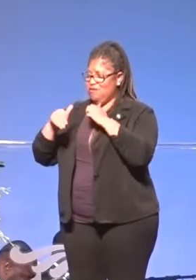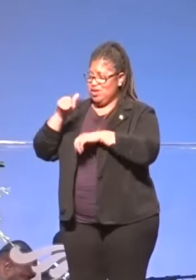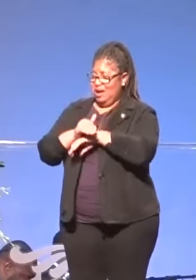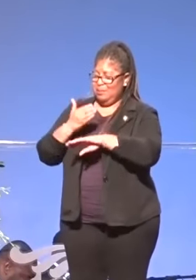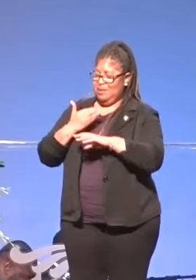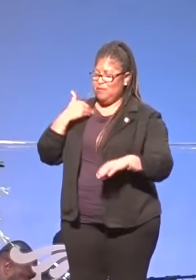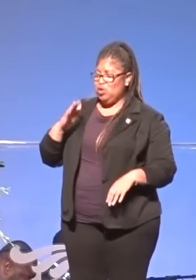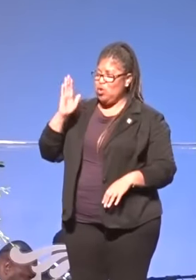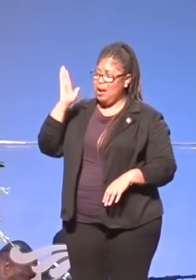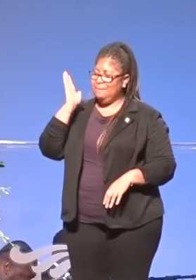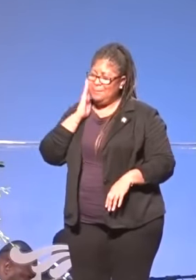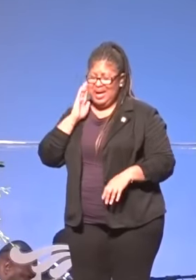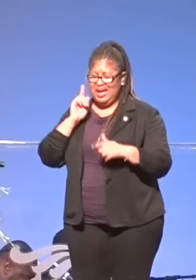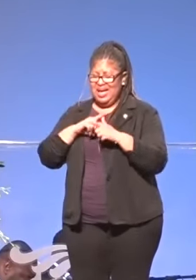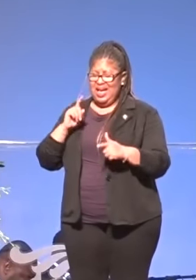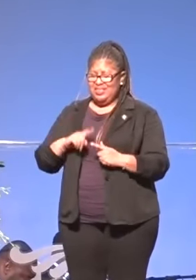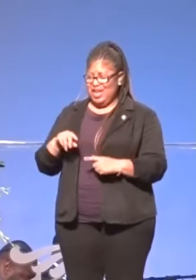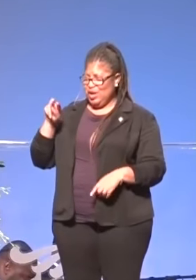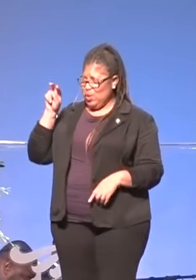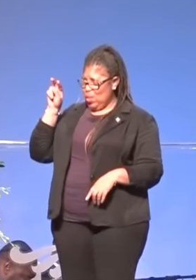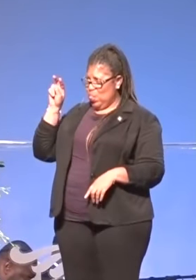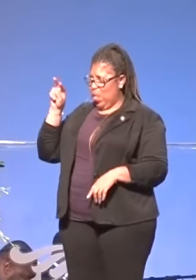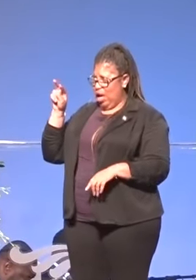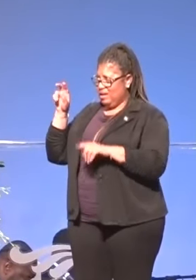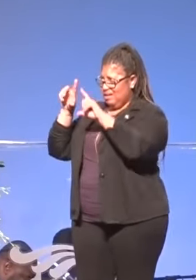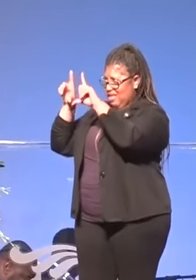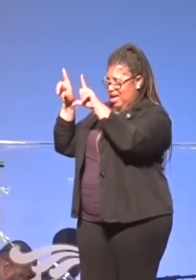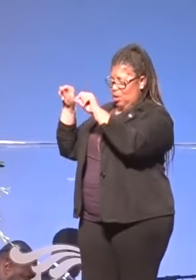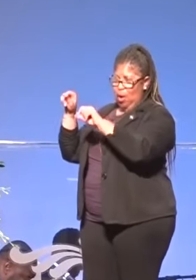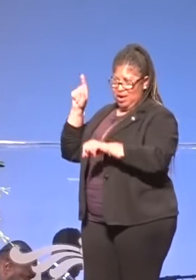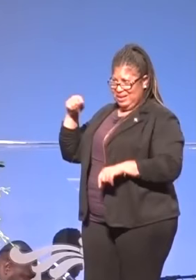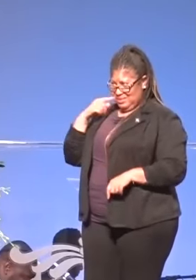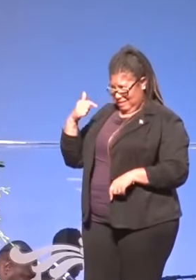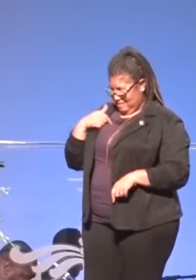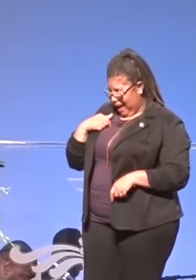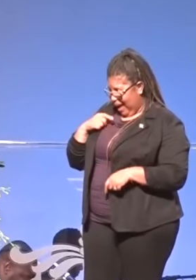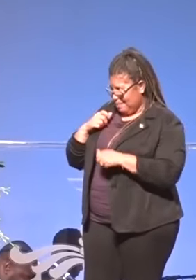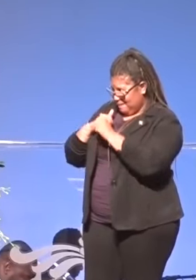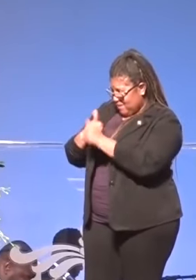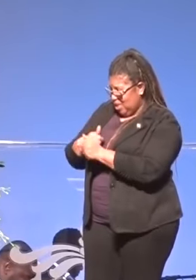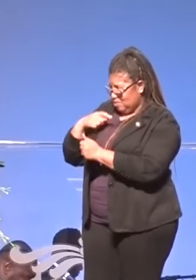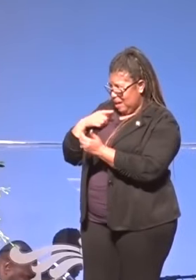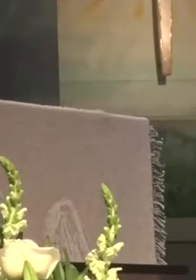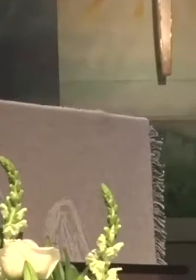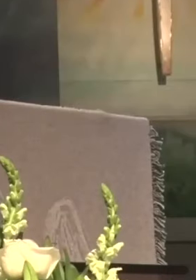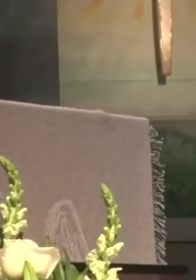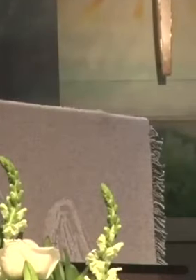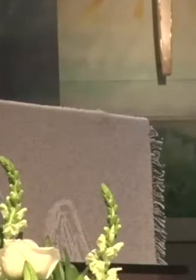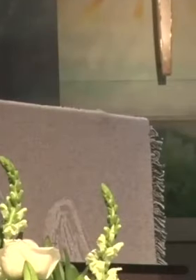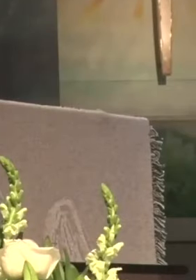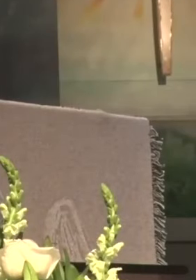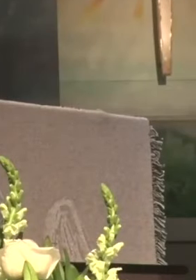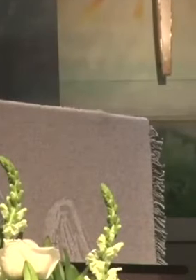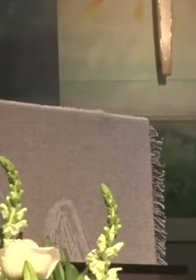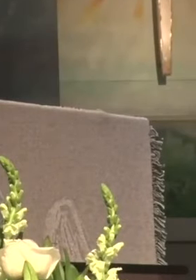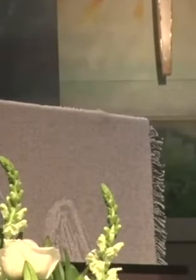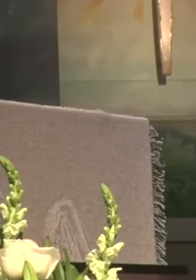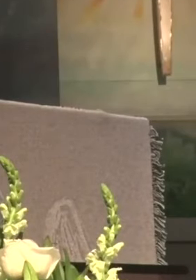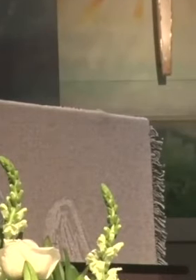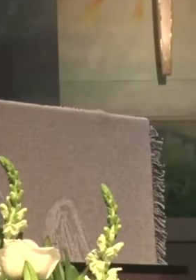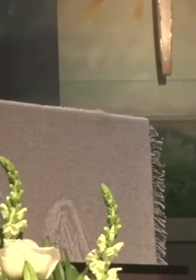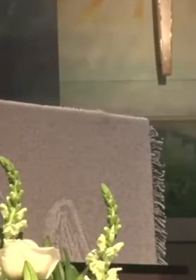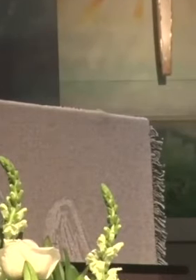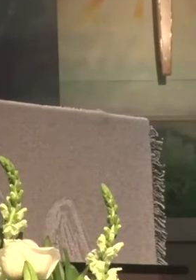each night ask, "Was I true to the calling?" And every morning ask, "What can I do today to bring God's